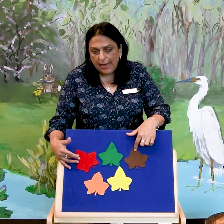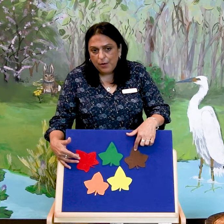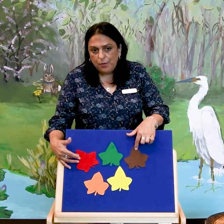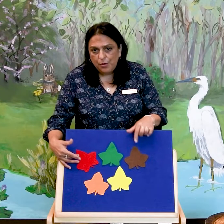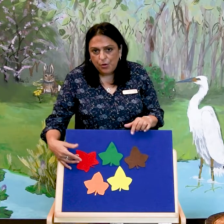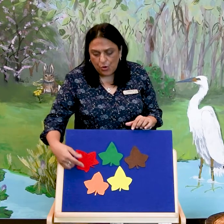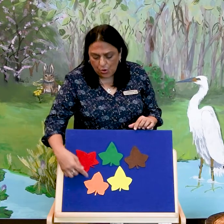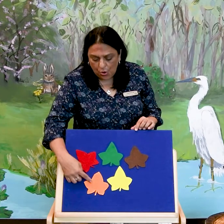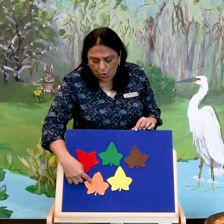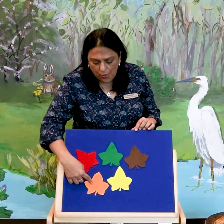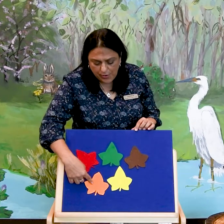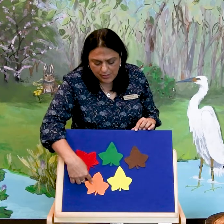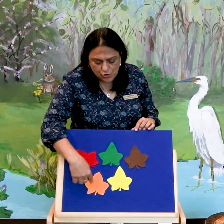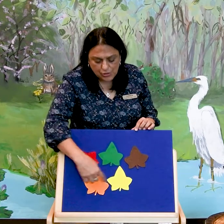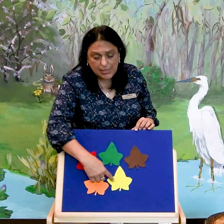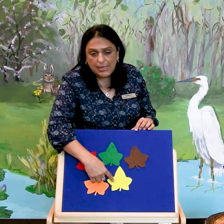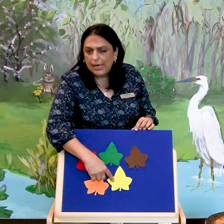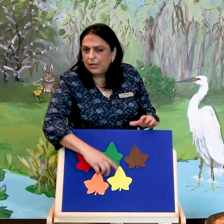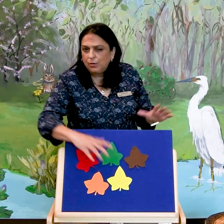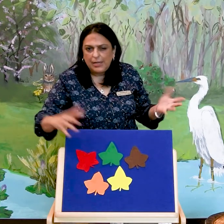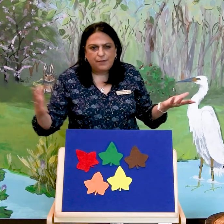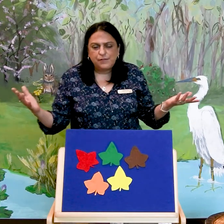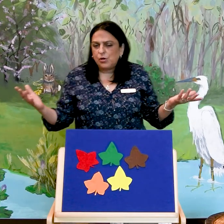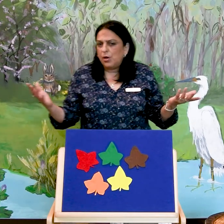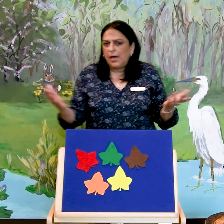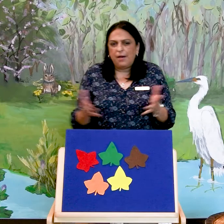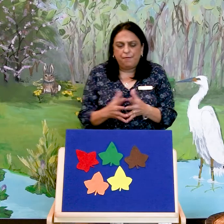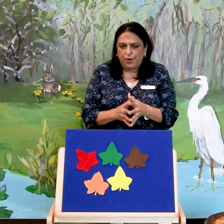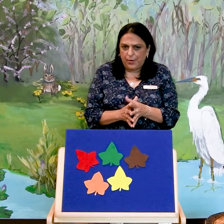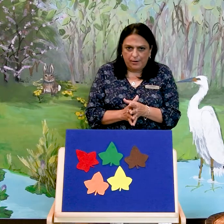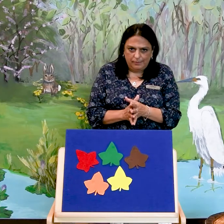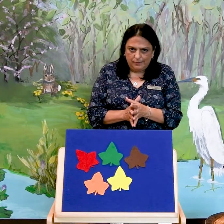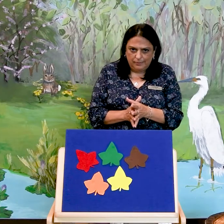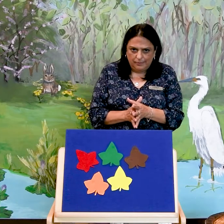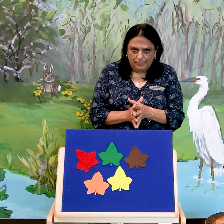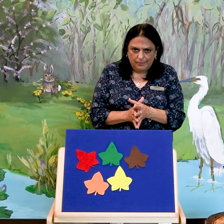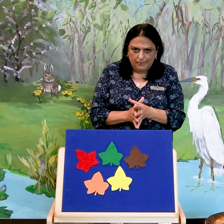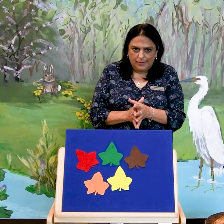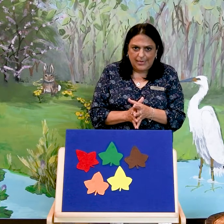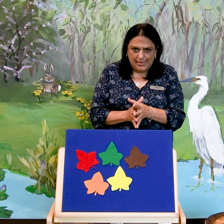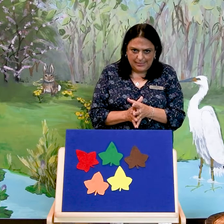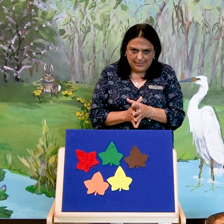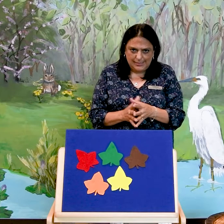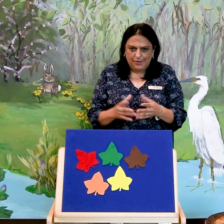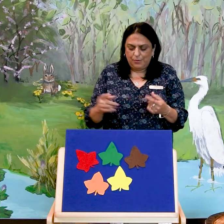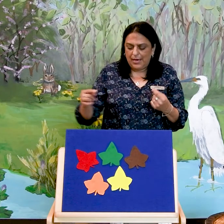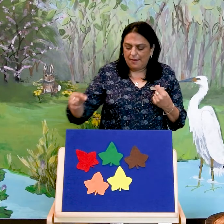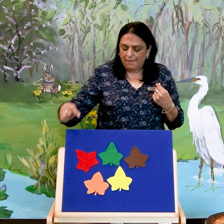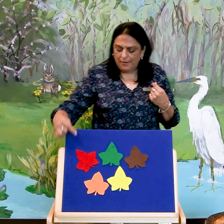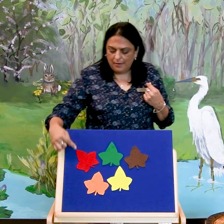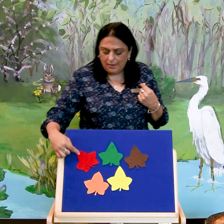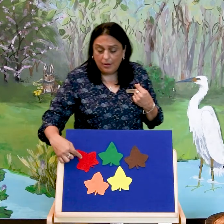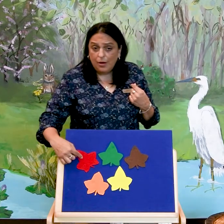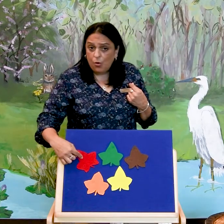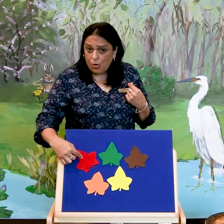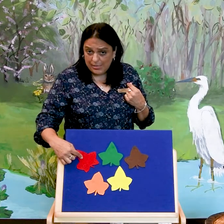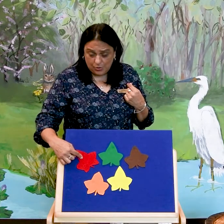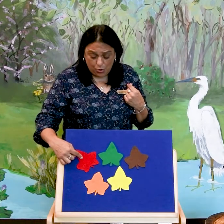brown, orange, and yellow leaves everywhere. Yes, we have hojas